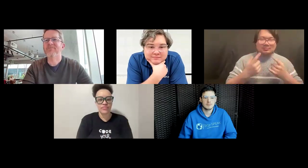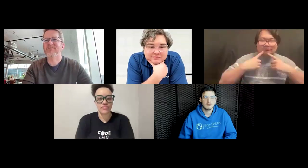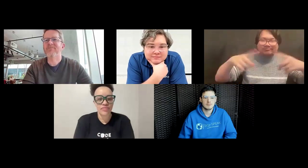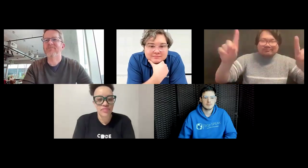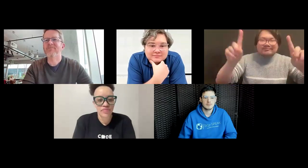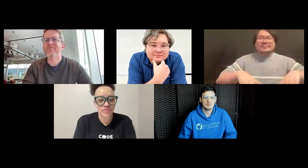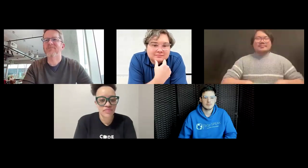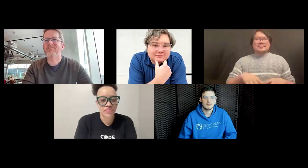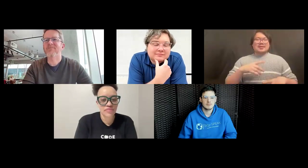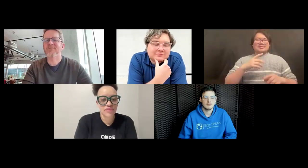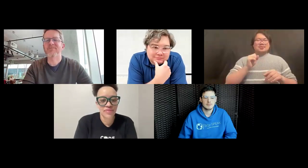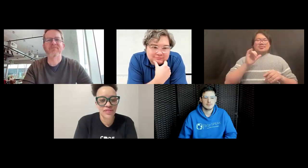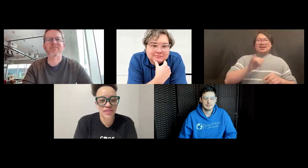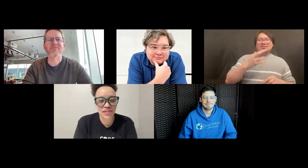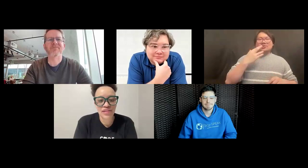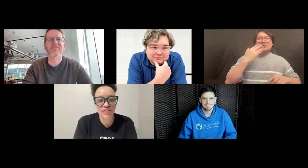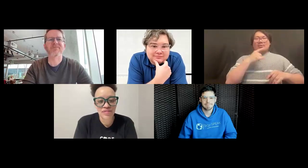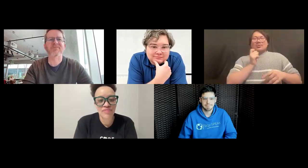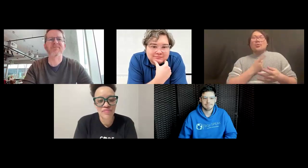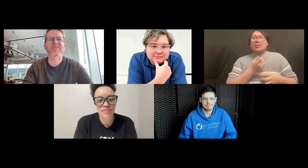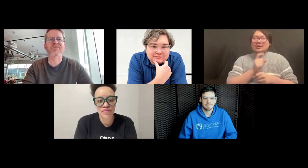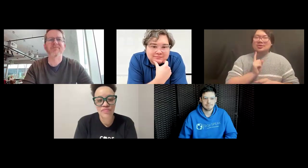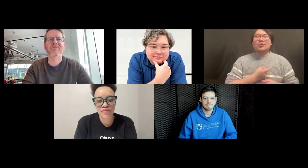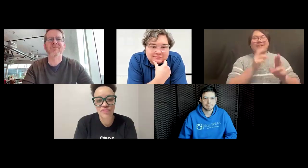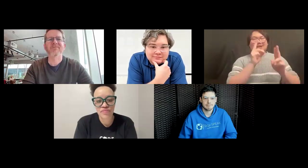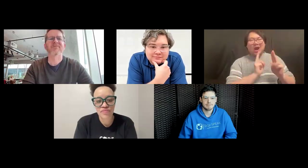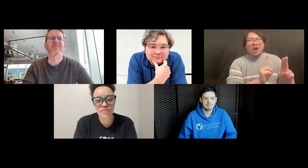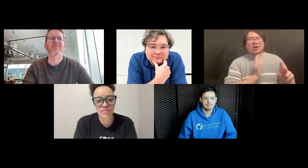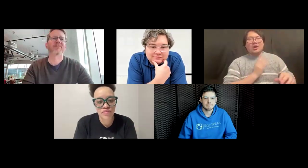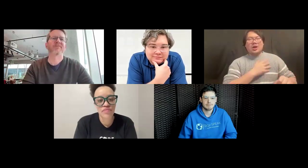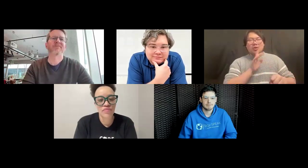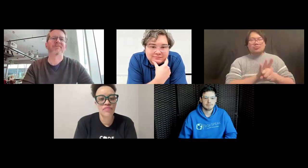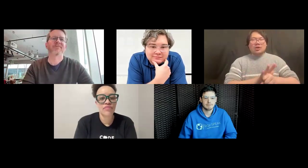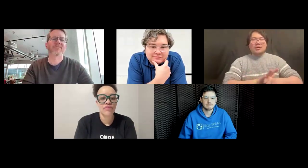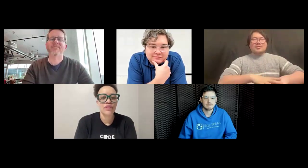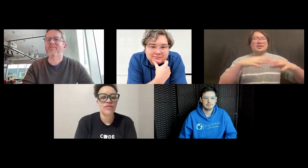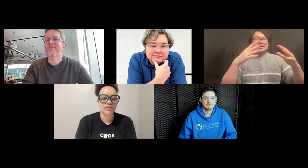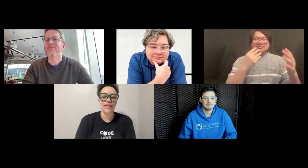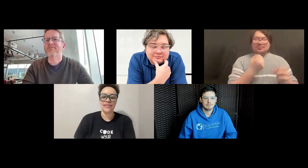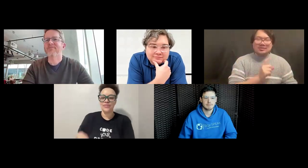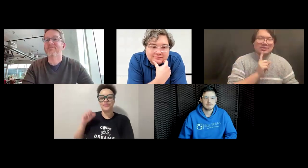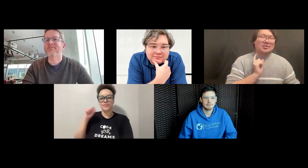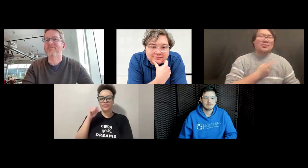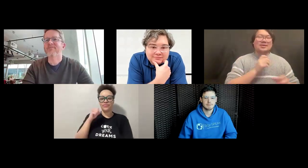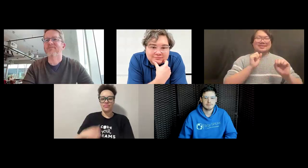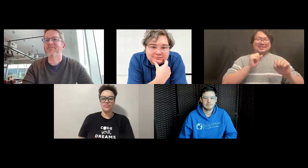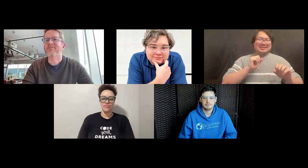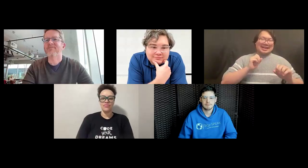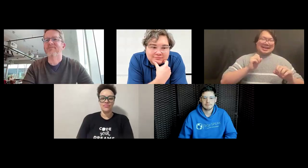on testing, working on quality. And again, striving towards success in that sphere. And so we do honor our promises and our commitments to